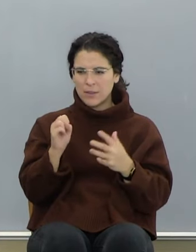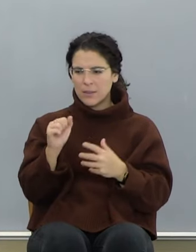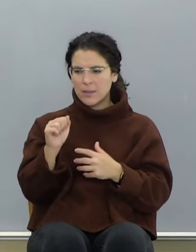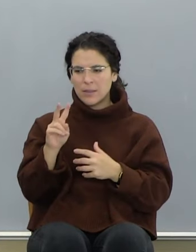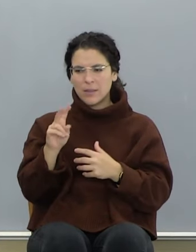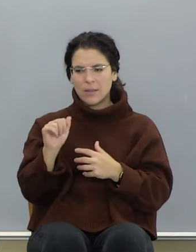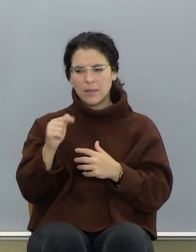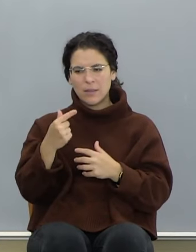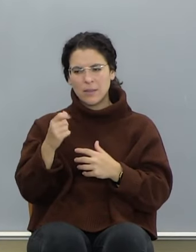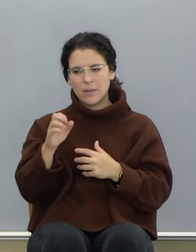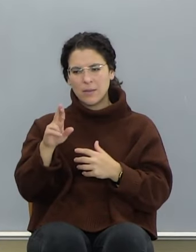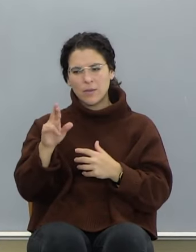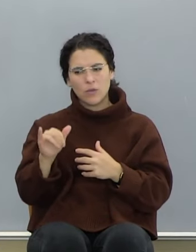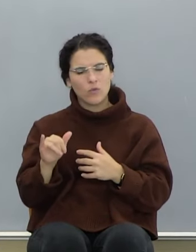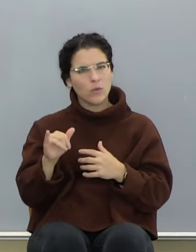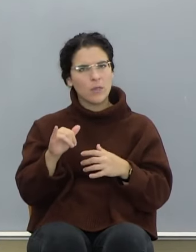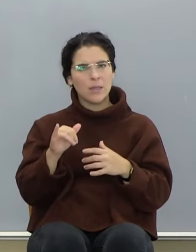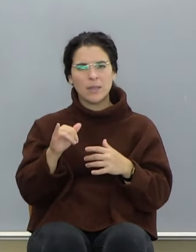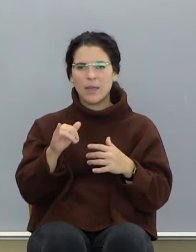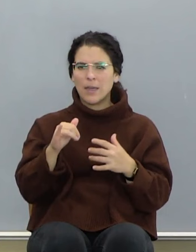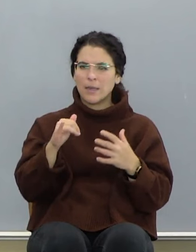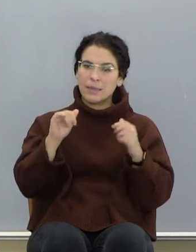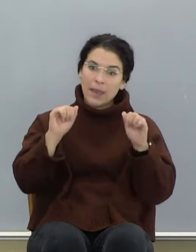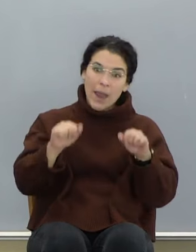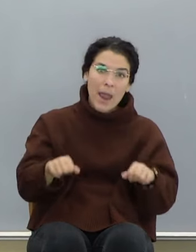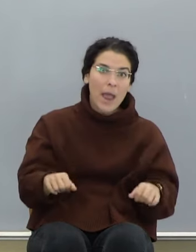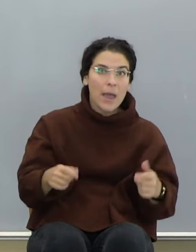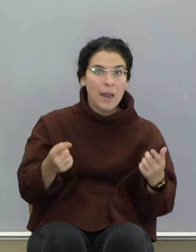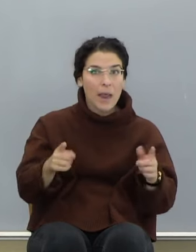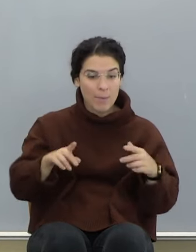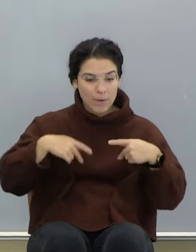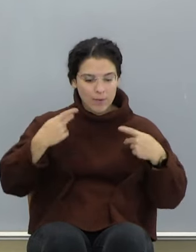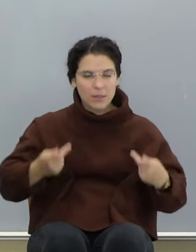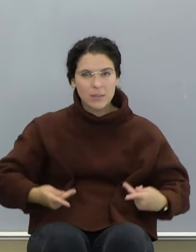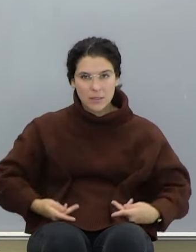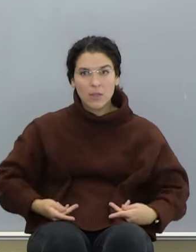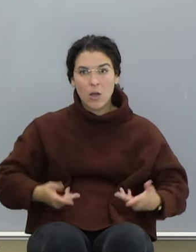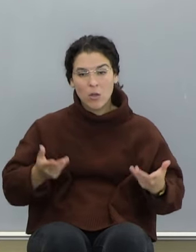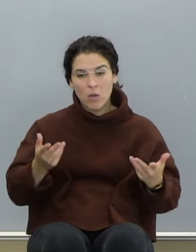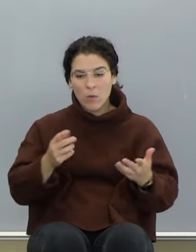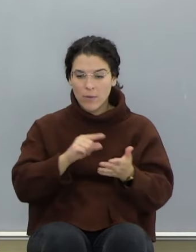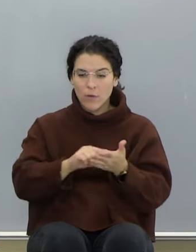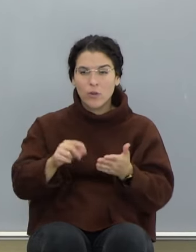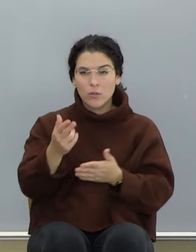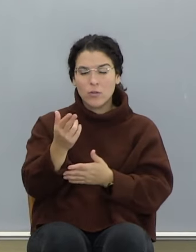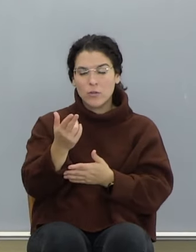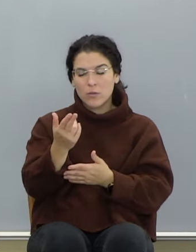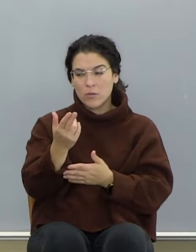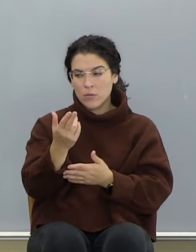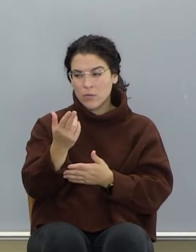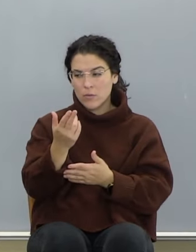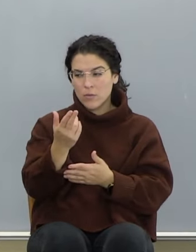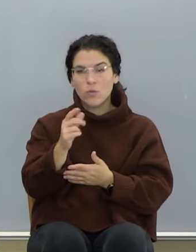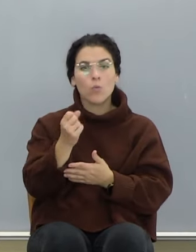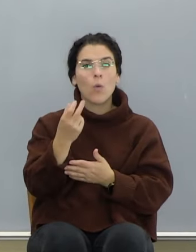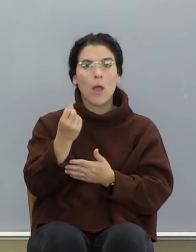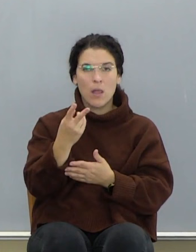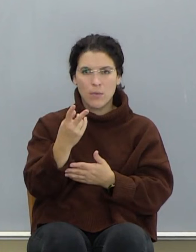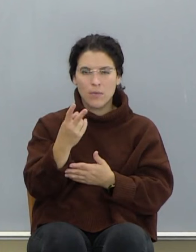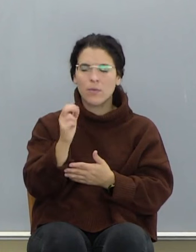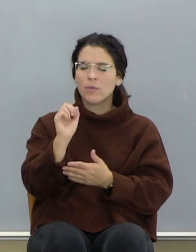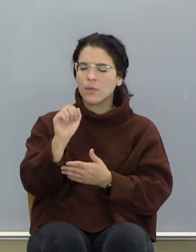savagery that may happen physically, although in verse 13, look there at verse 12,